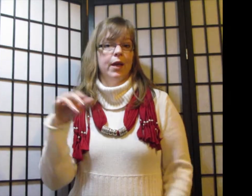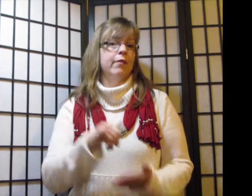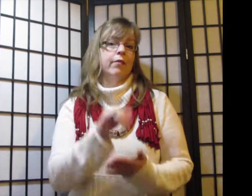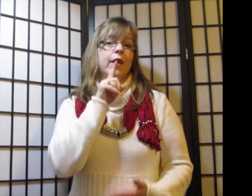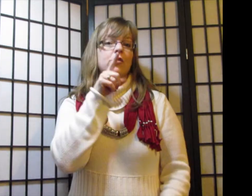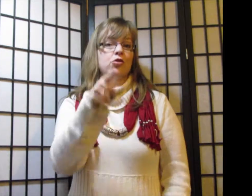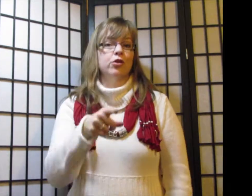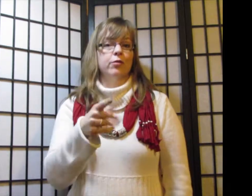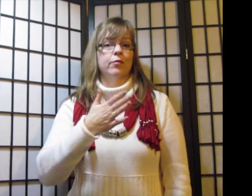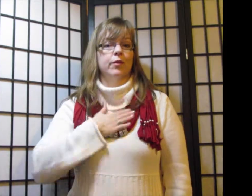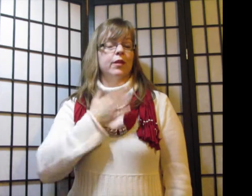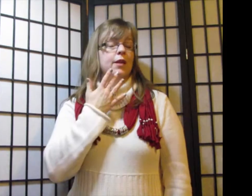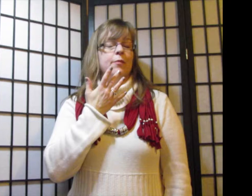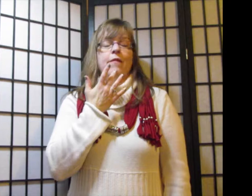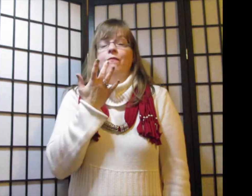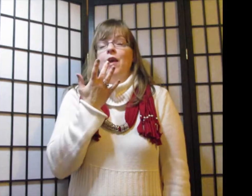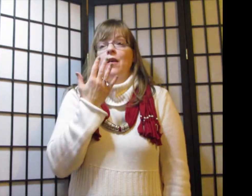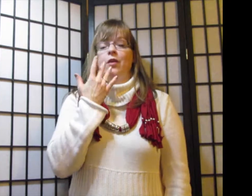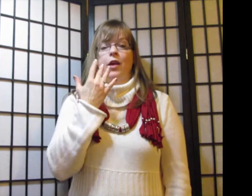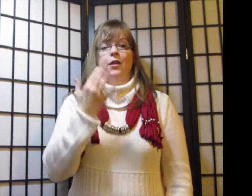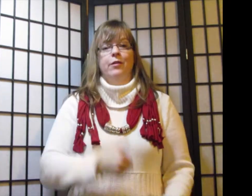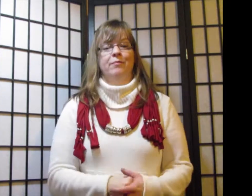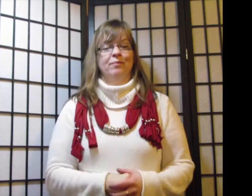And that's true. That's my favorite color.